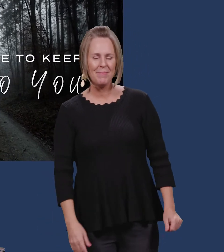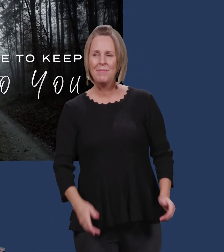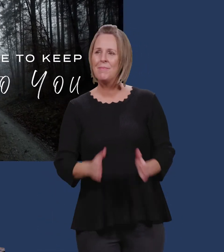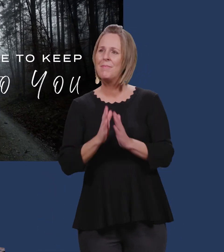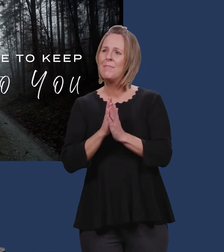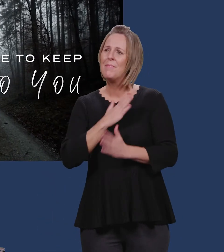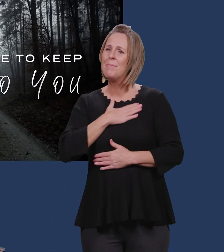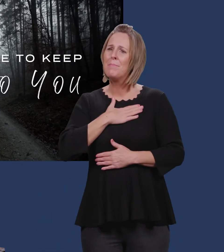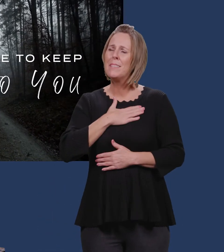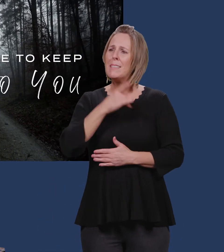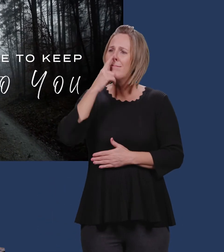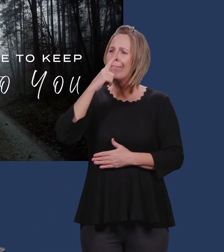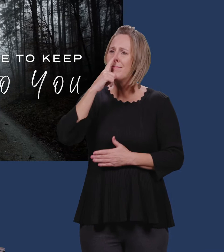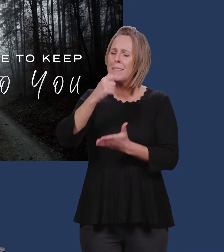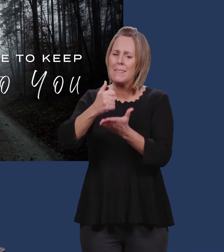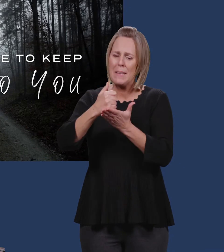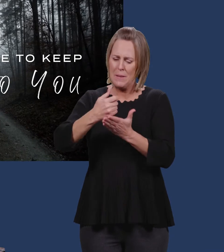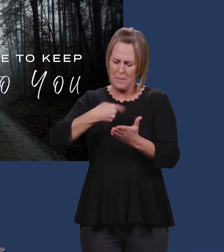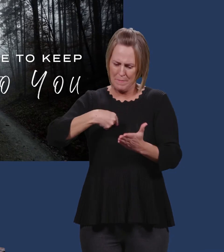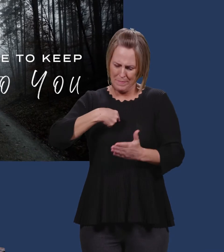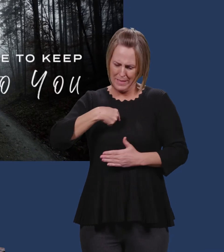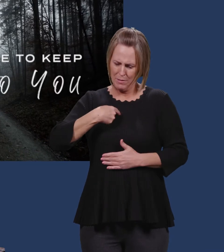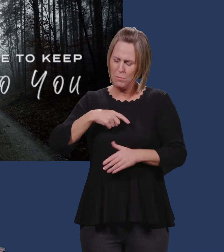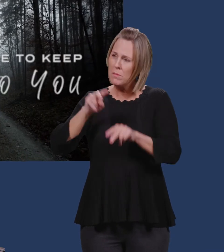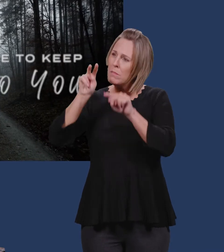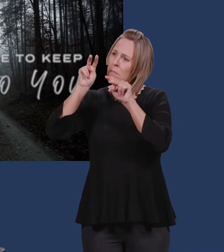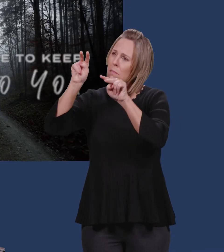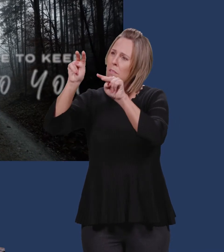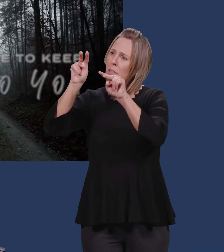Please help me to keep looking to you,